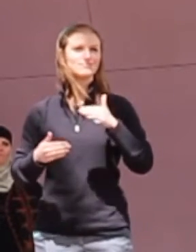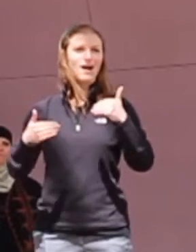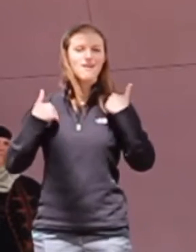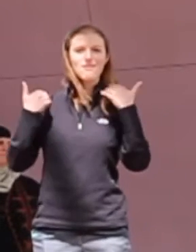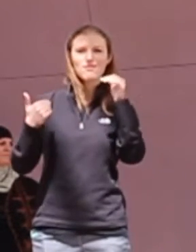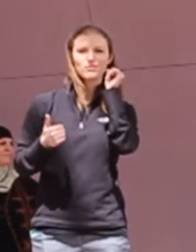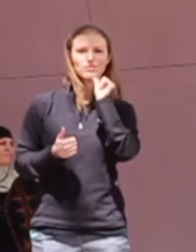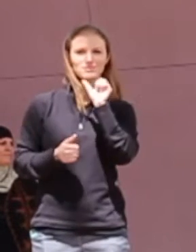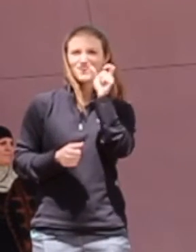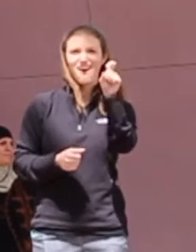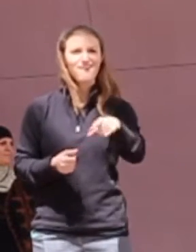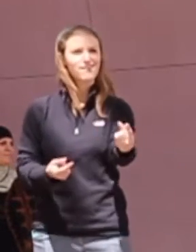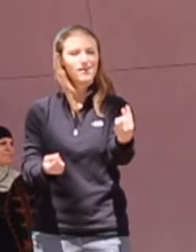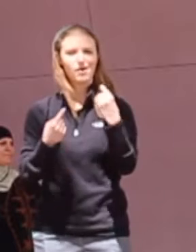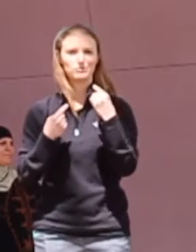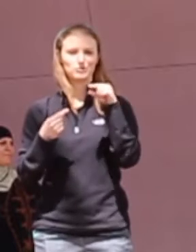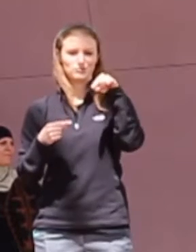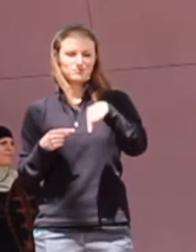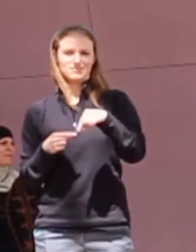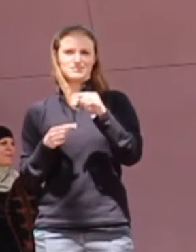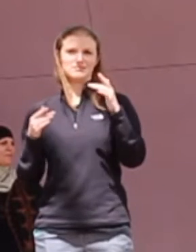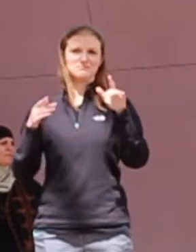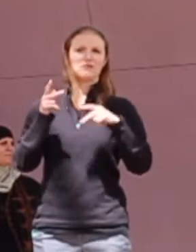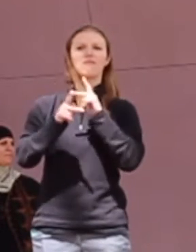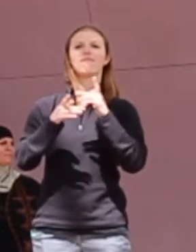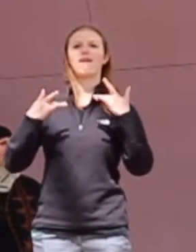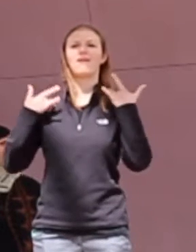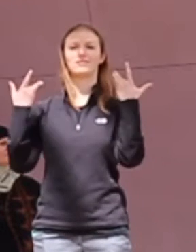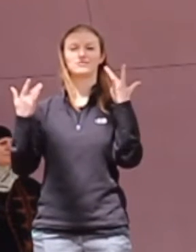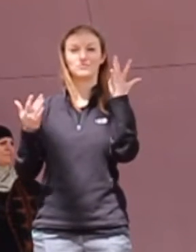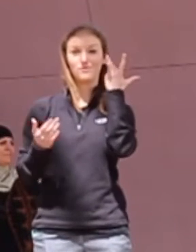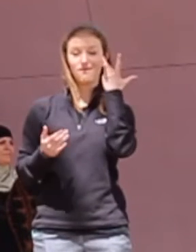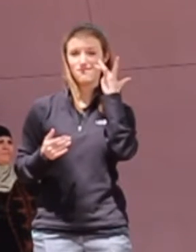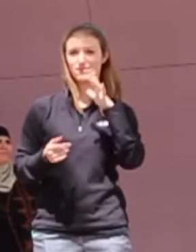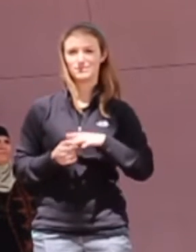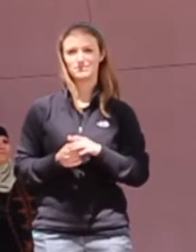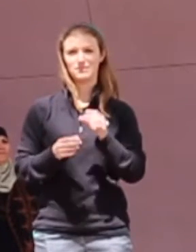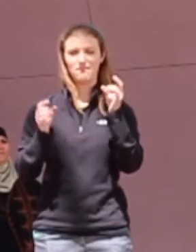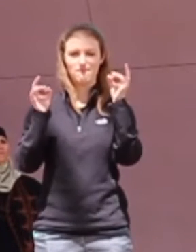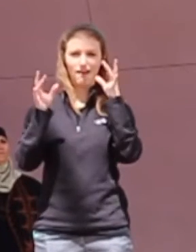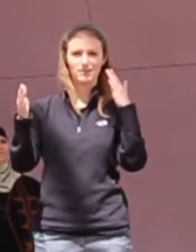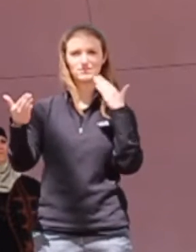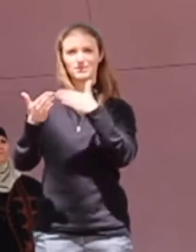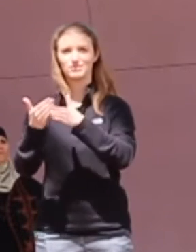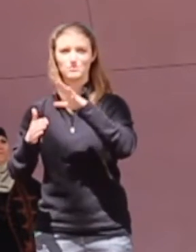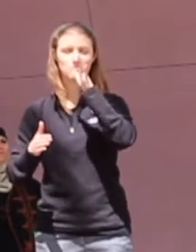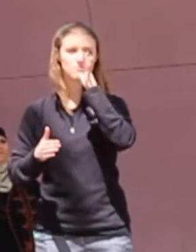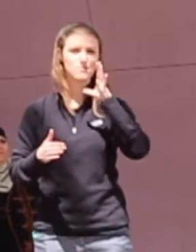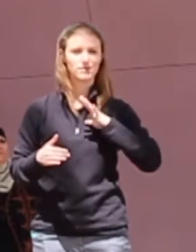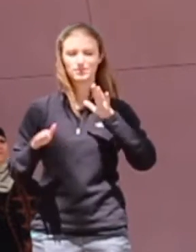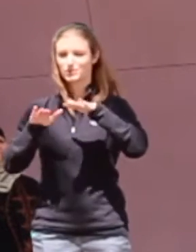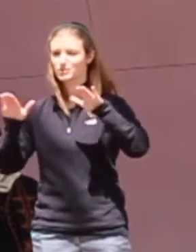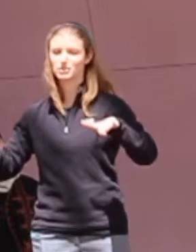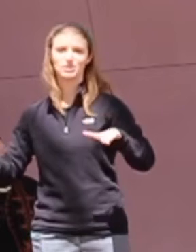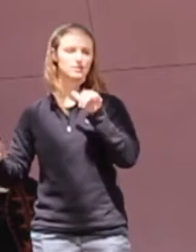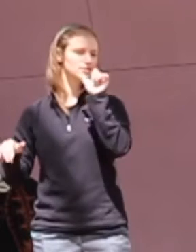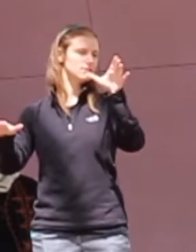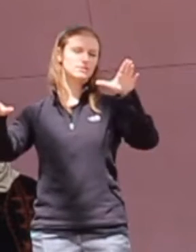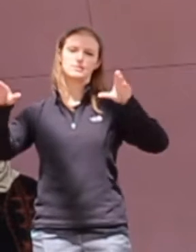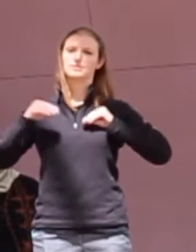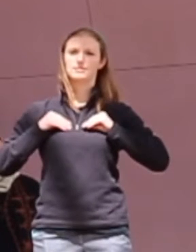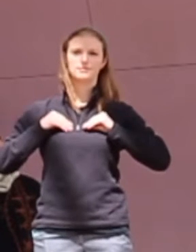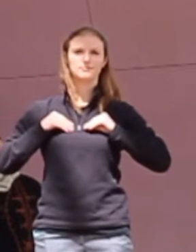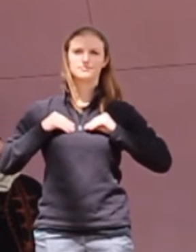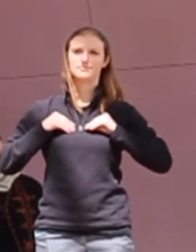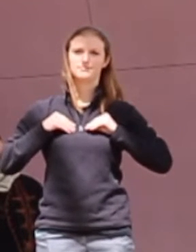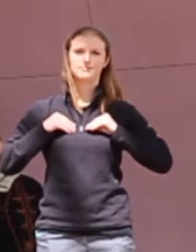like this, because violence against women and violence against children is so unacceptable and so unrecognizable in our